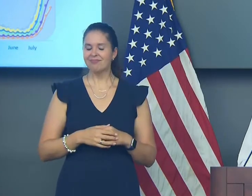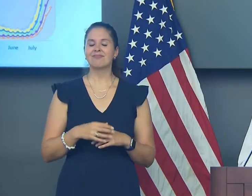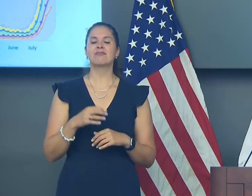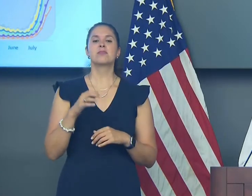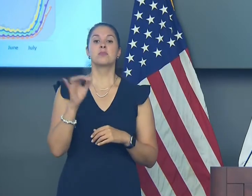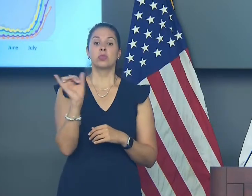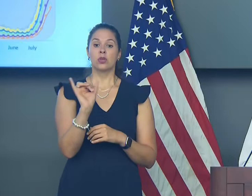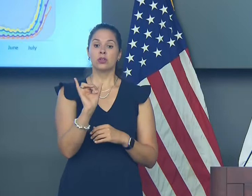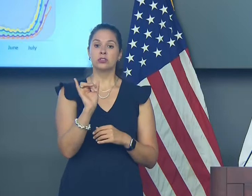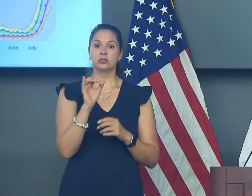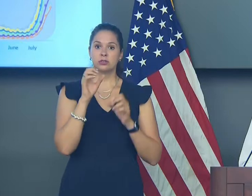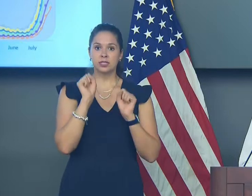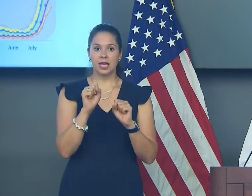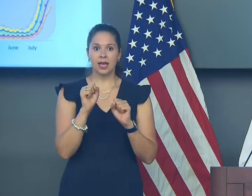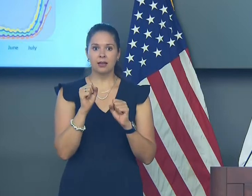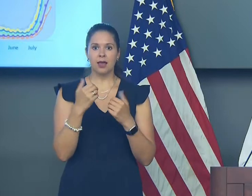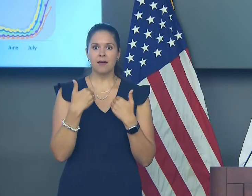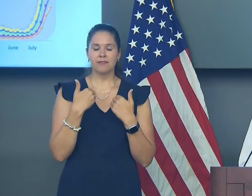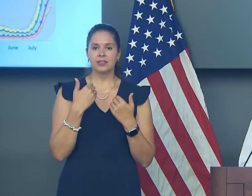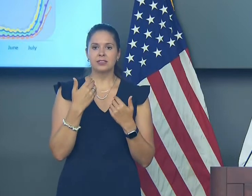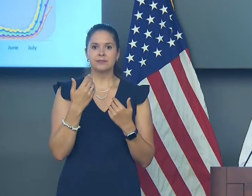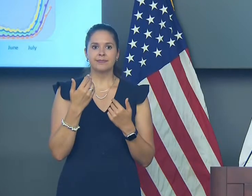You can also get your